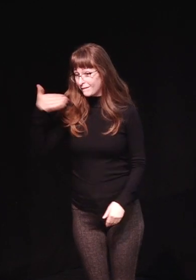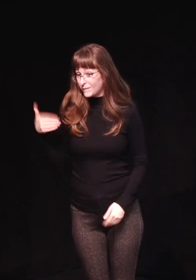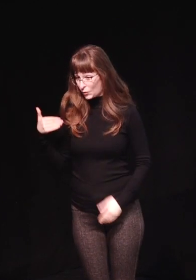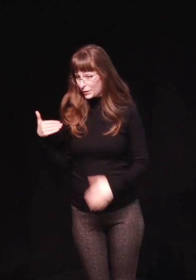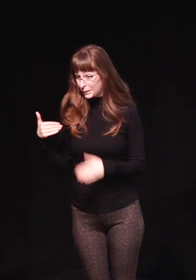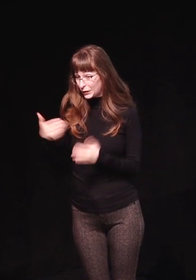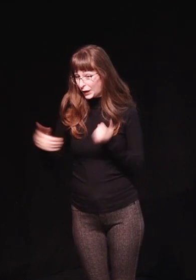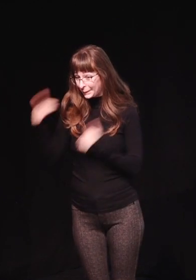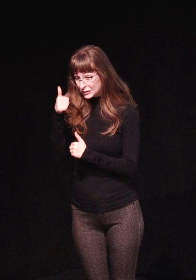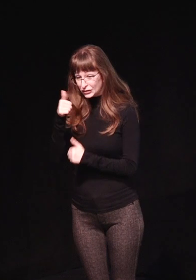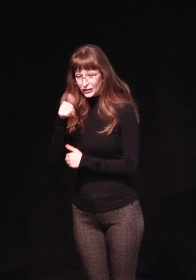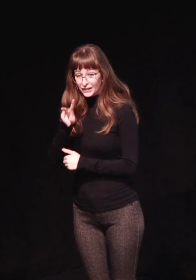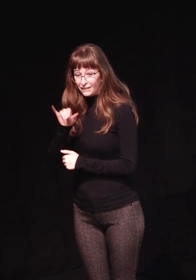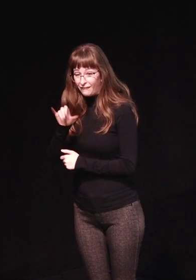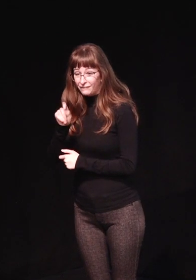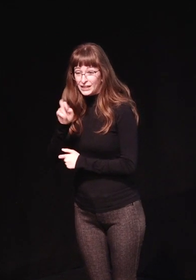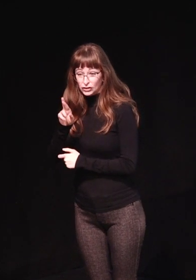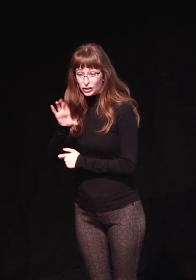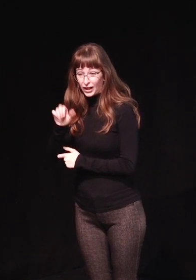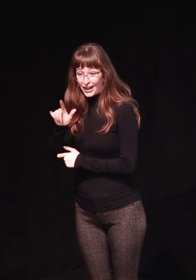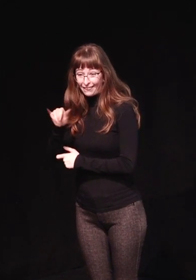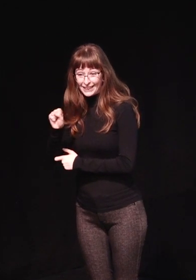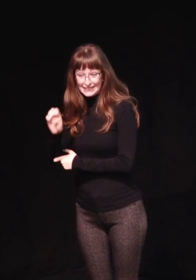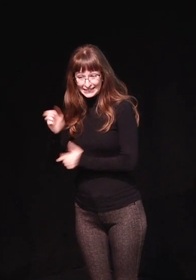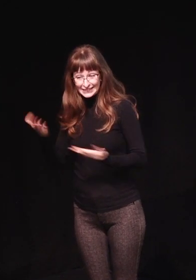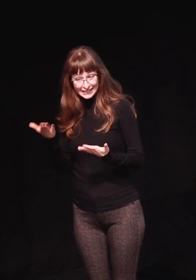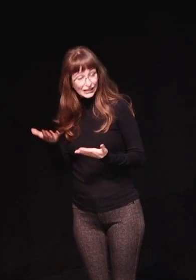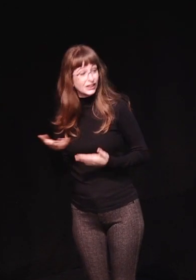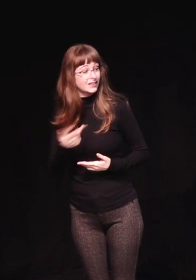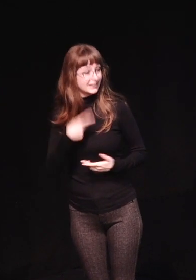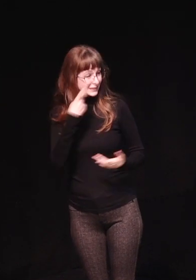former Commissioner Calise, who is also here tonight.